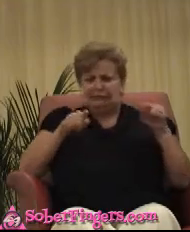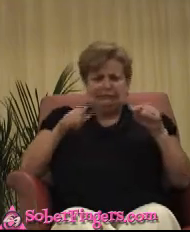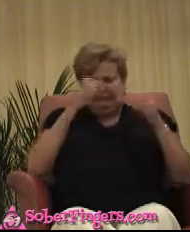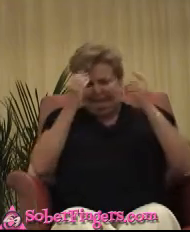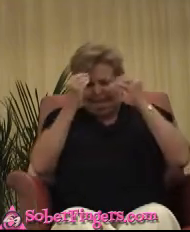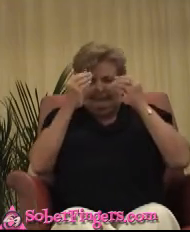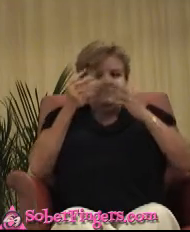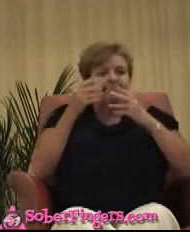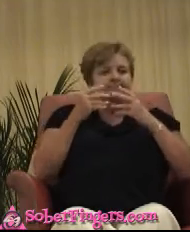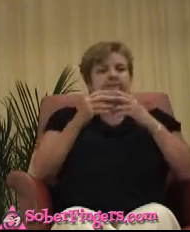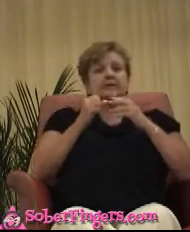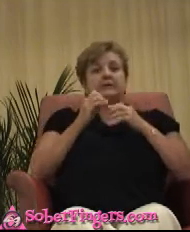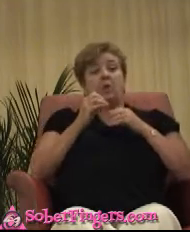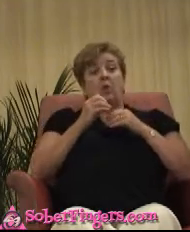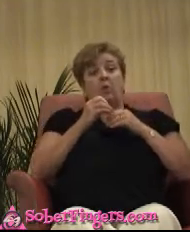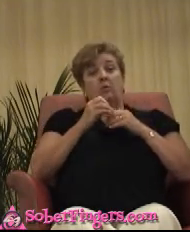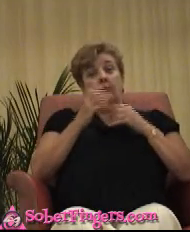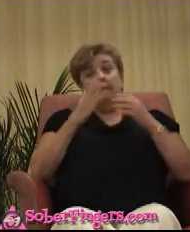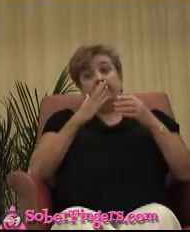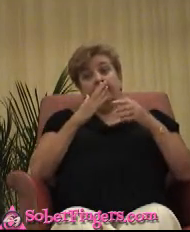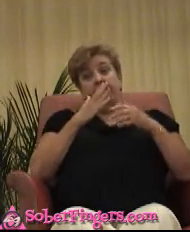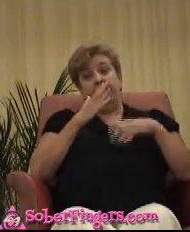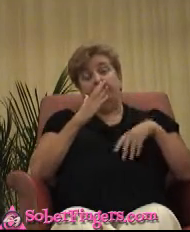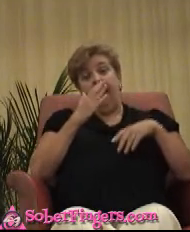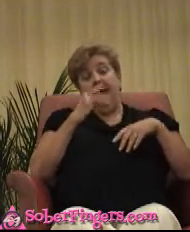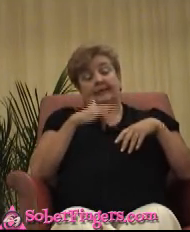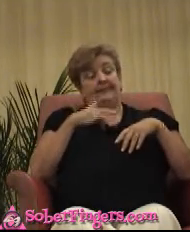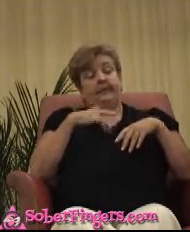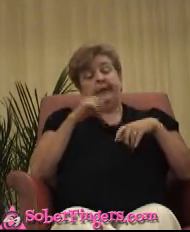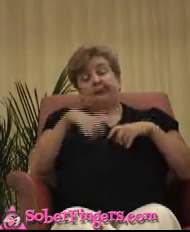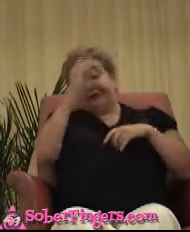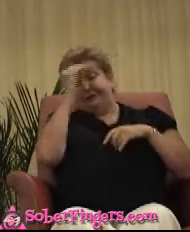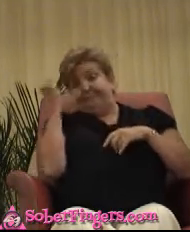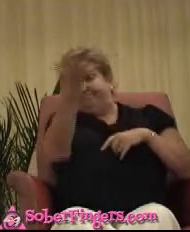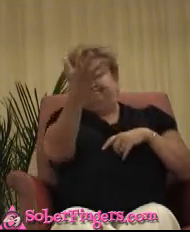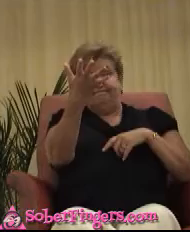So I just tell you straight out. So, get that out of the